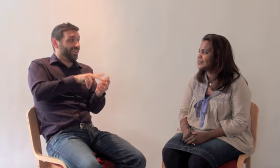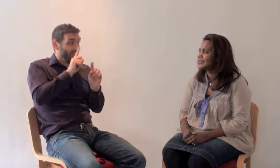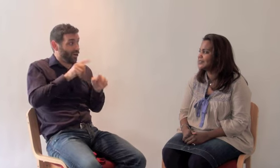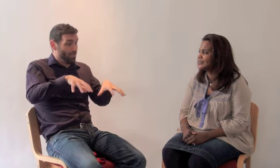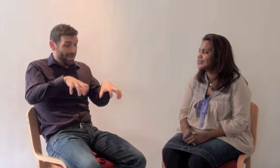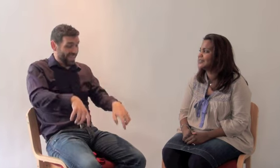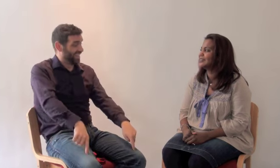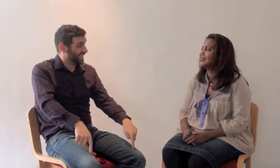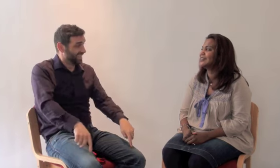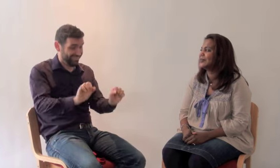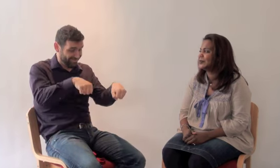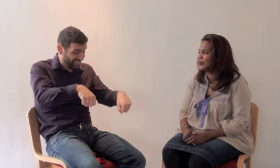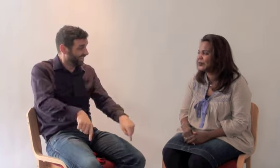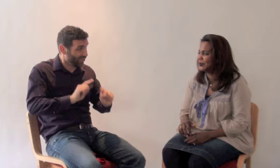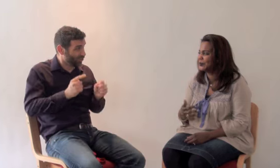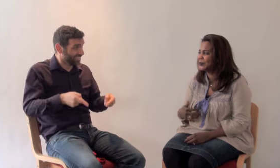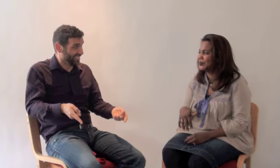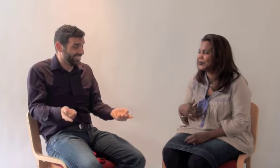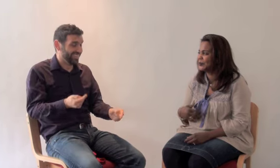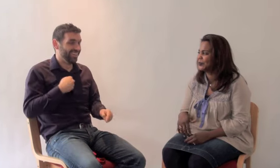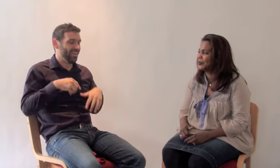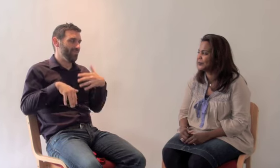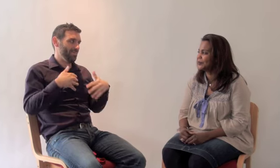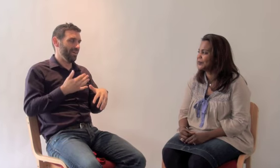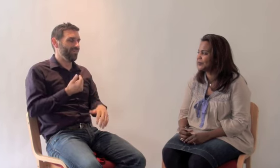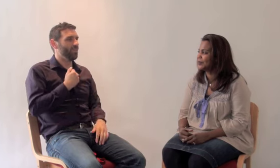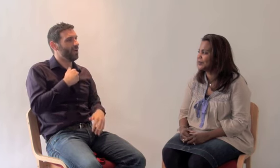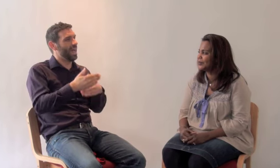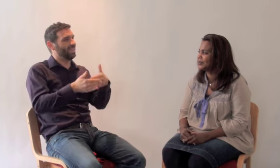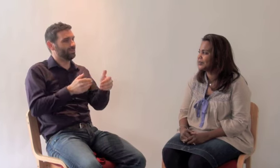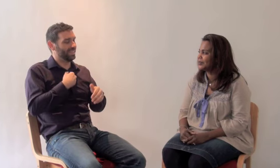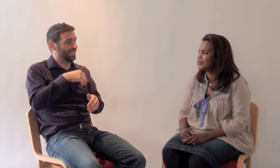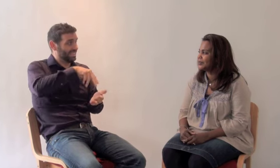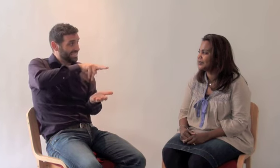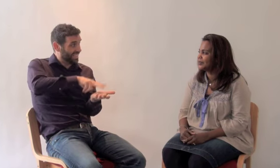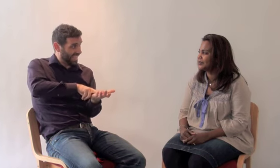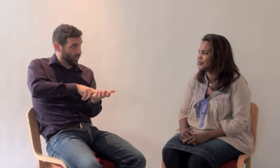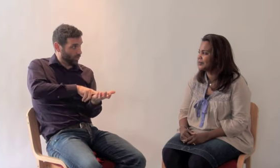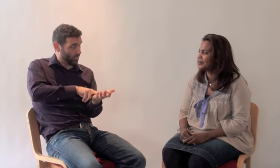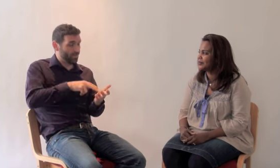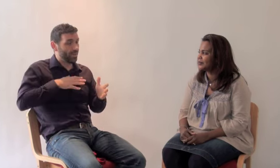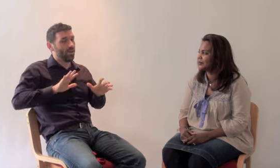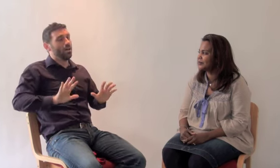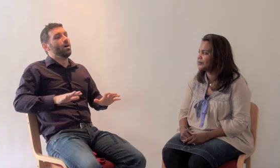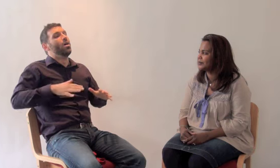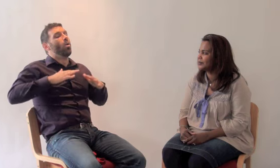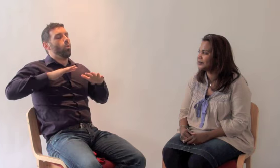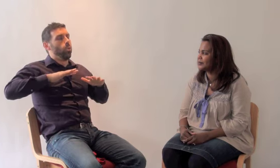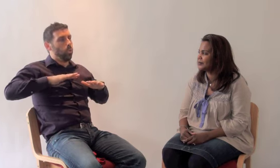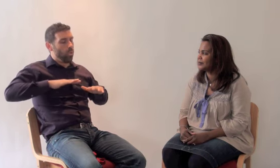flop. Because I couldn't bend my legs at all. Oh. It was really painful. So anyway, I was sat down and I